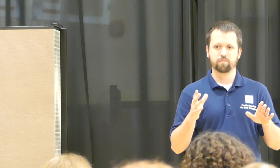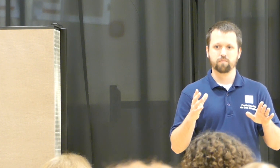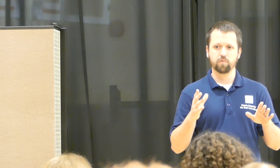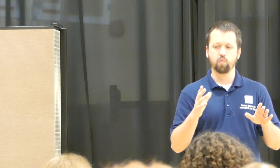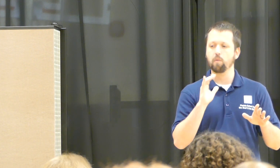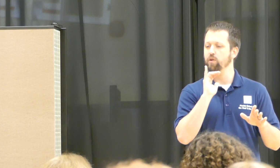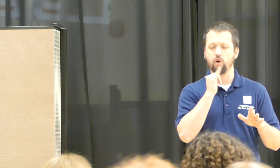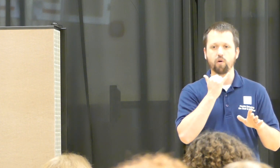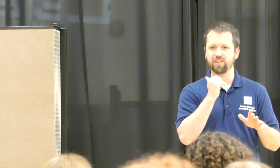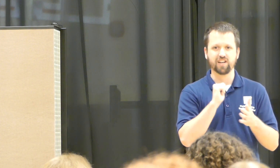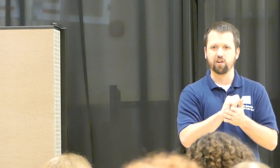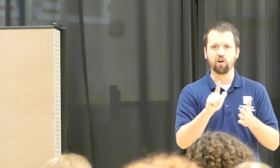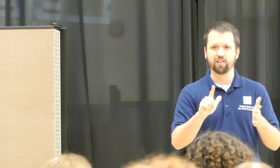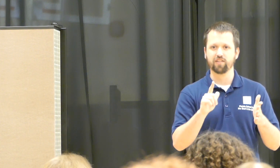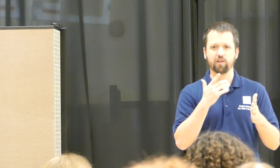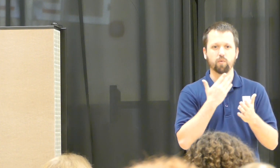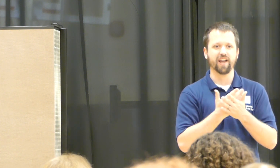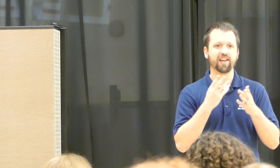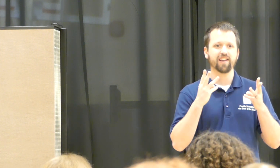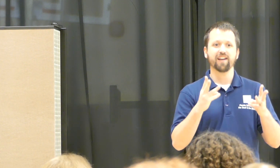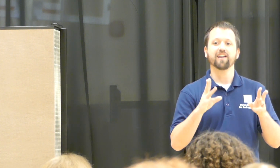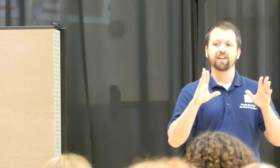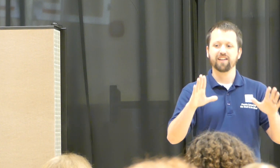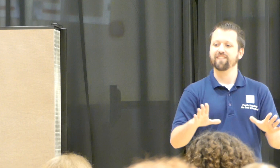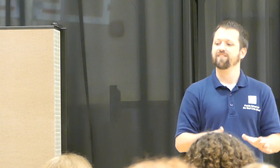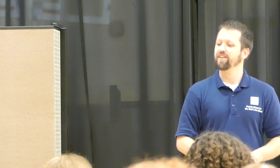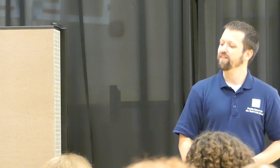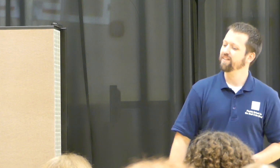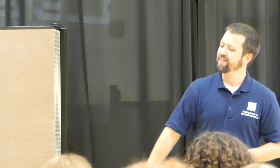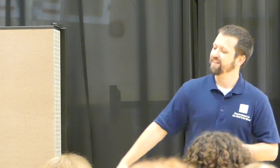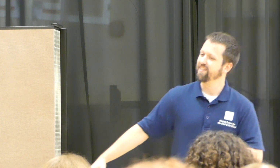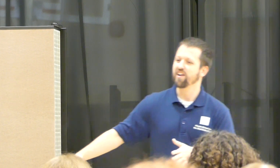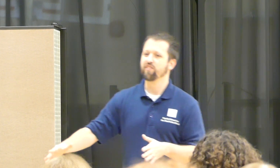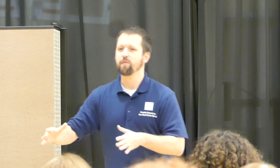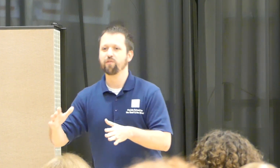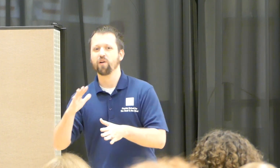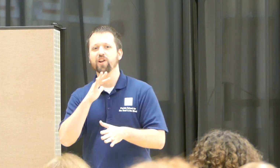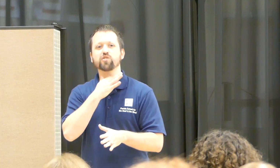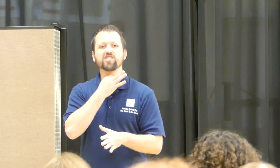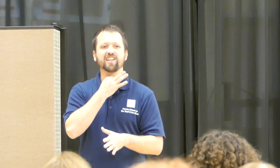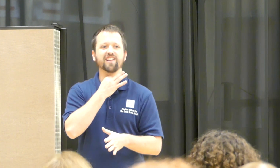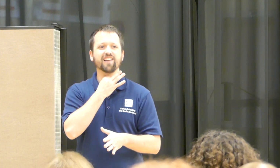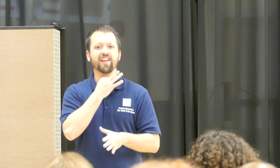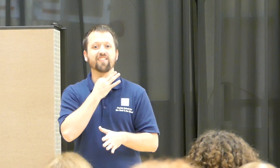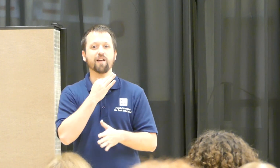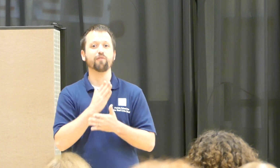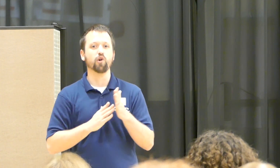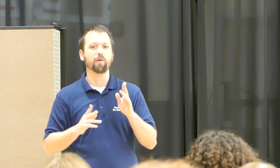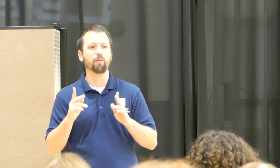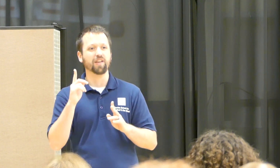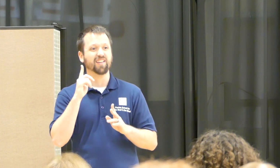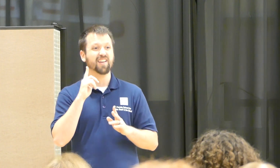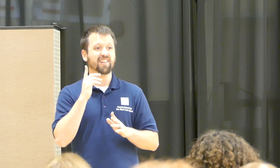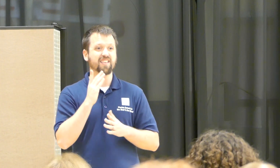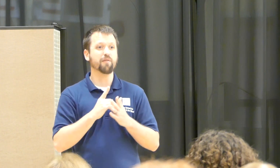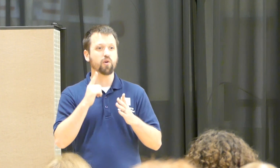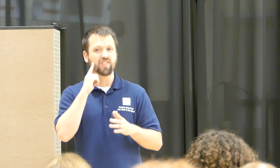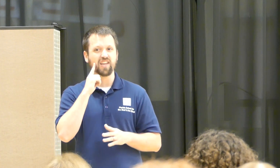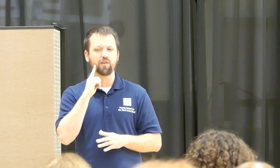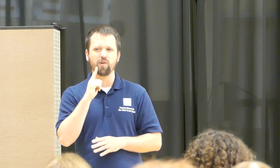you won't be wrong with it at all. It's a good way. Because I know some of you are interested, and some of you are thinking, wait,